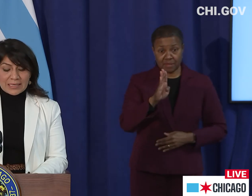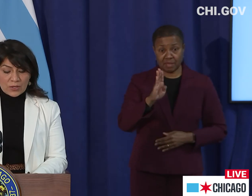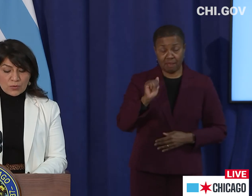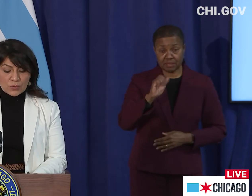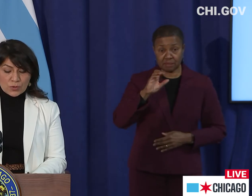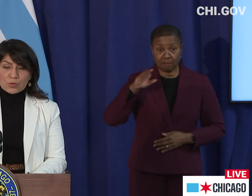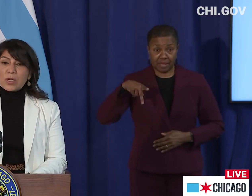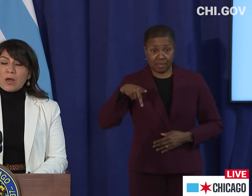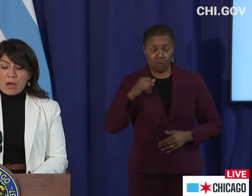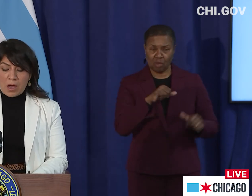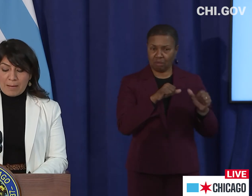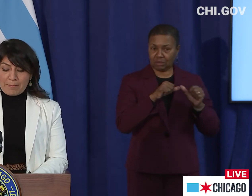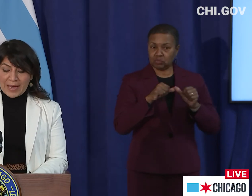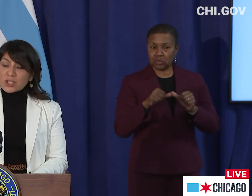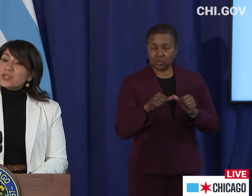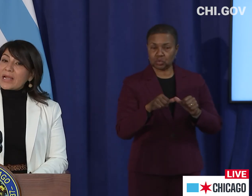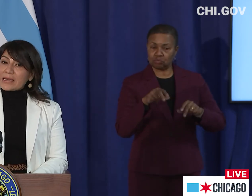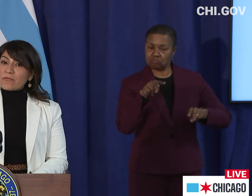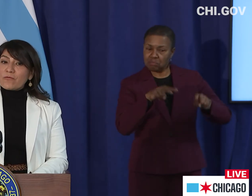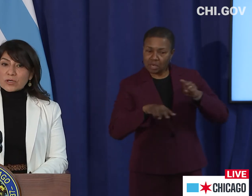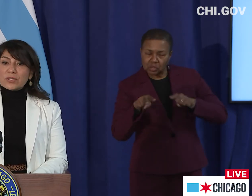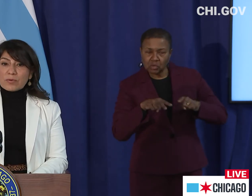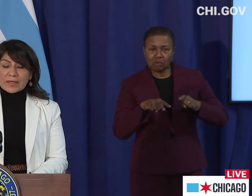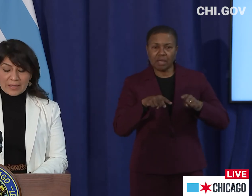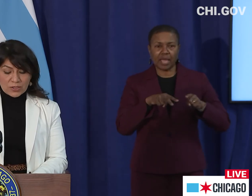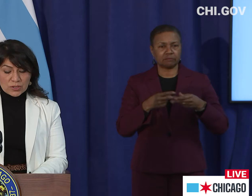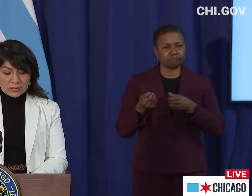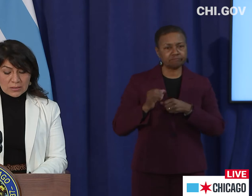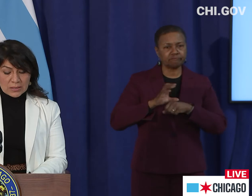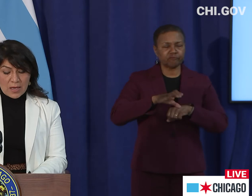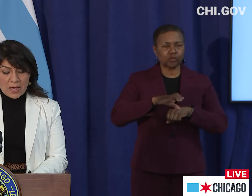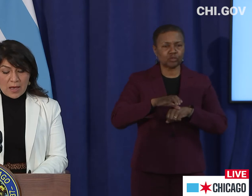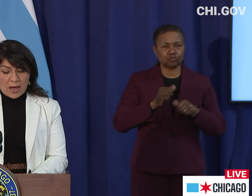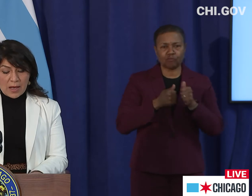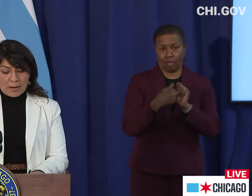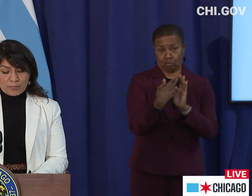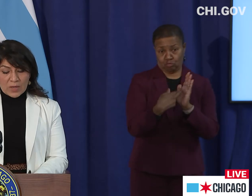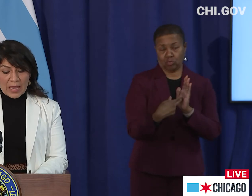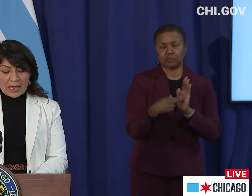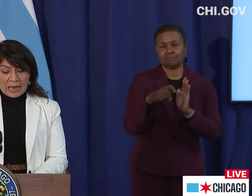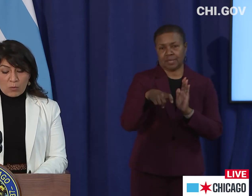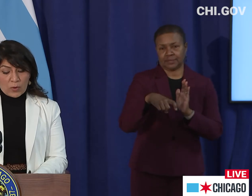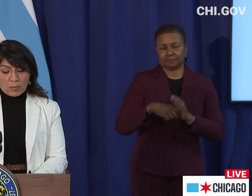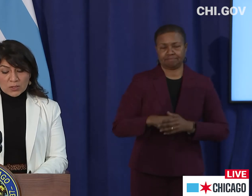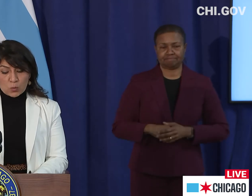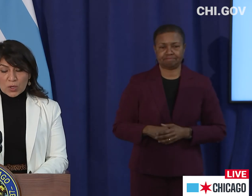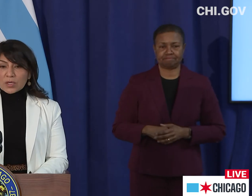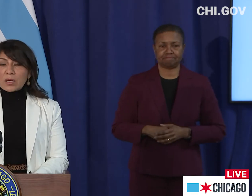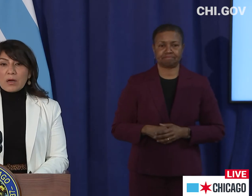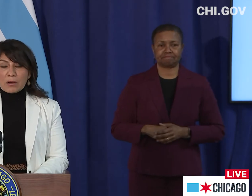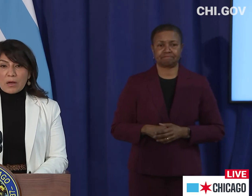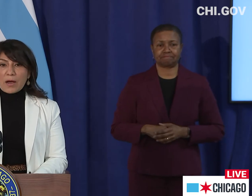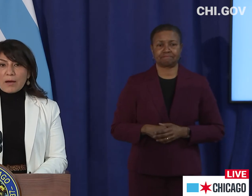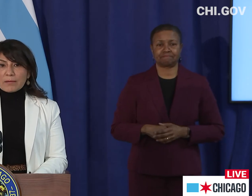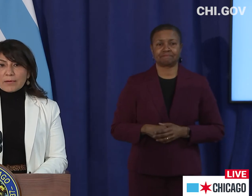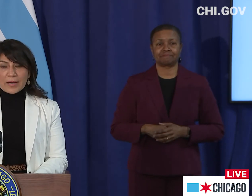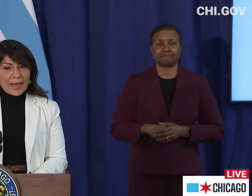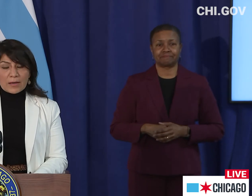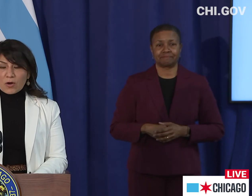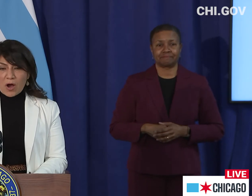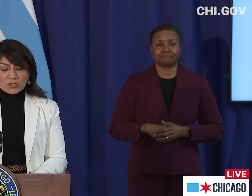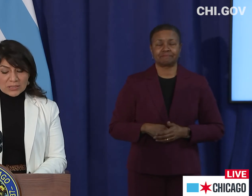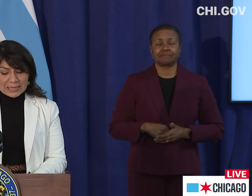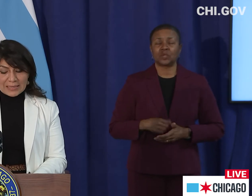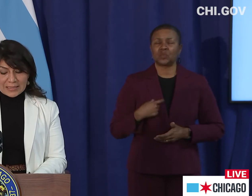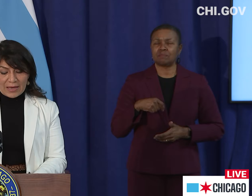will continue to monitor and enforce the regulations. And we must work,